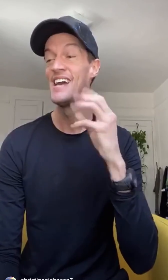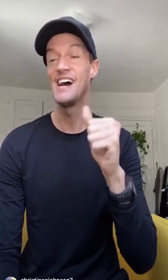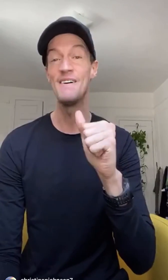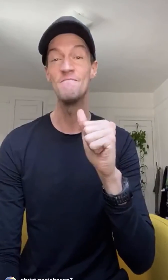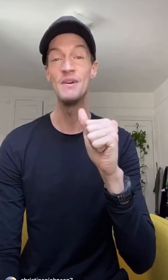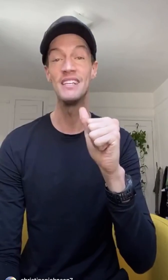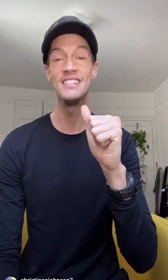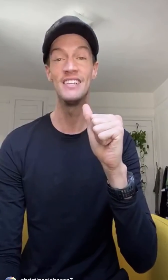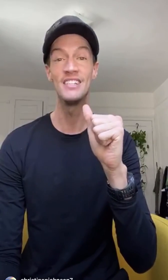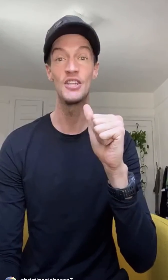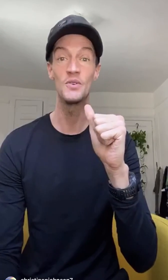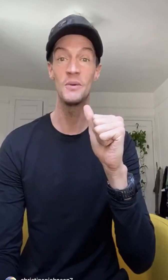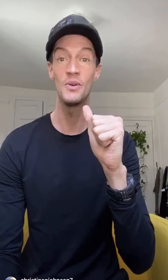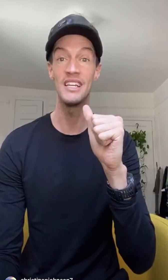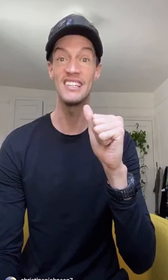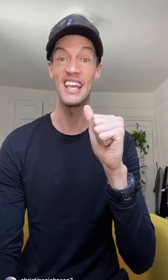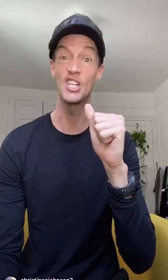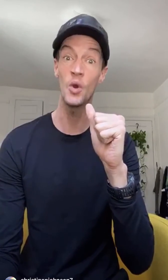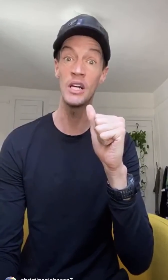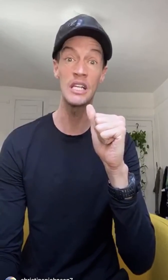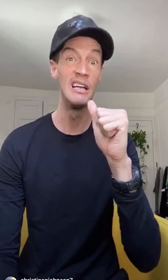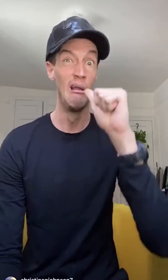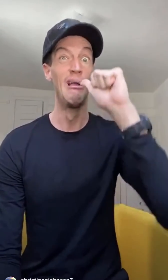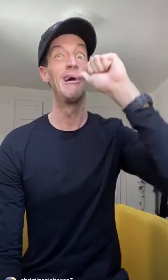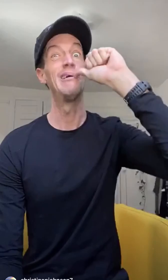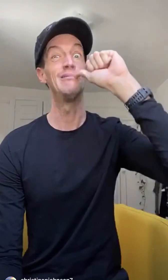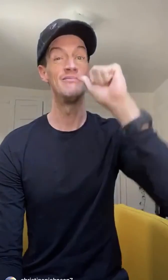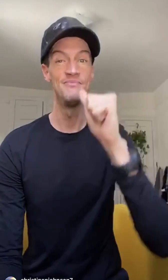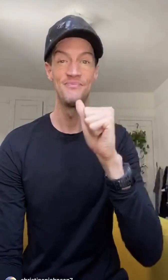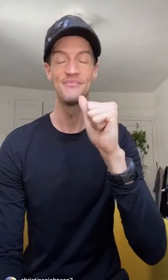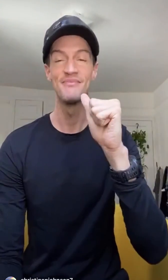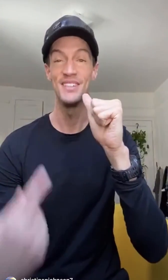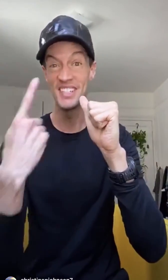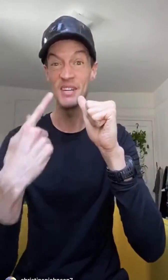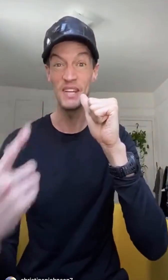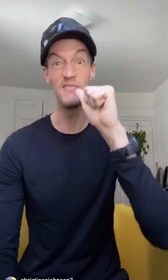be hungry or like have a lot of desire for something, and that could be passion, desire as well.